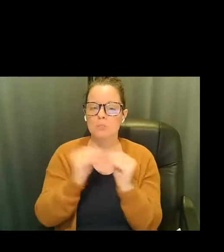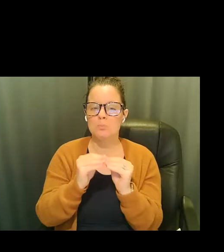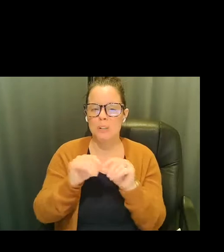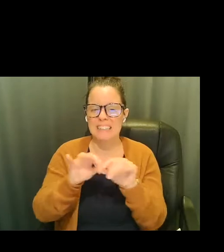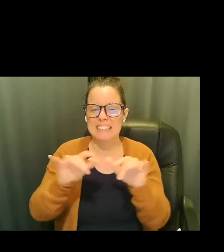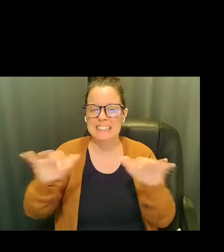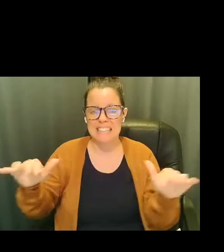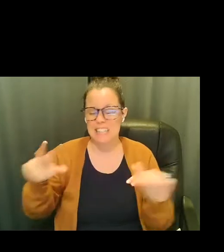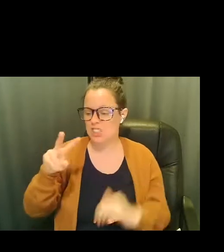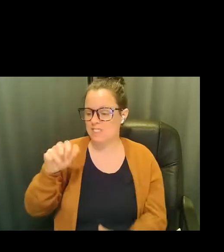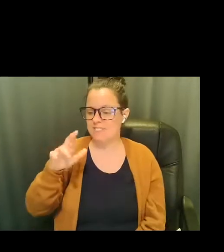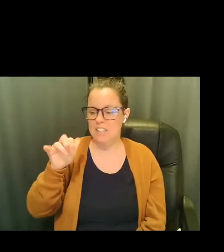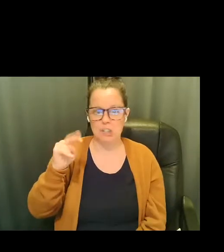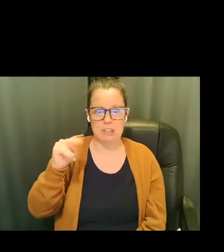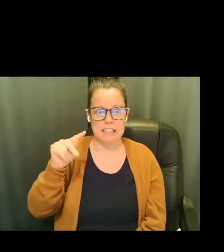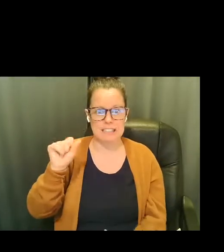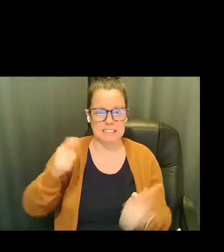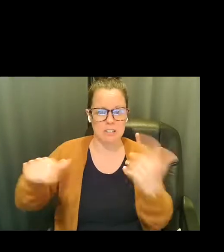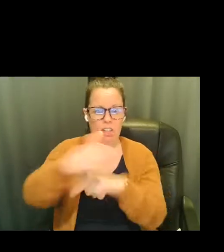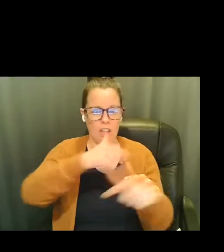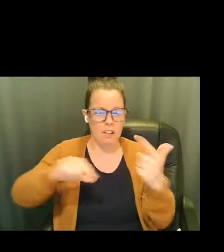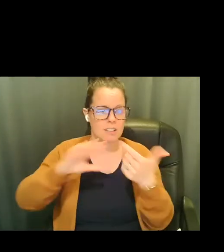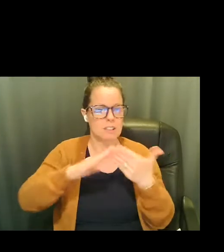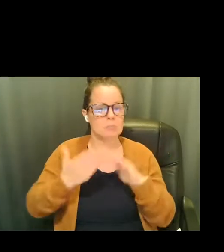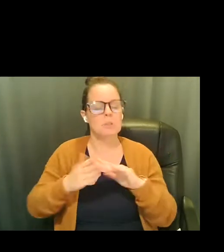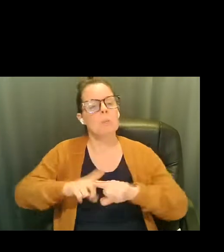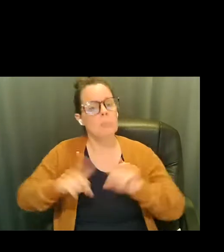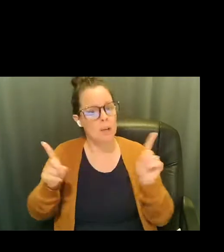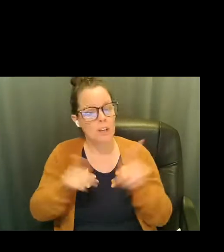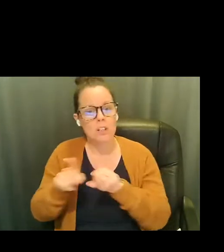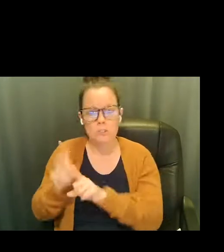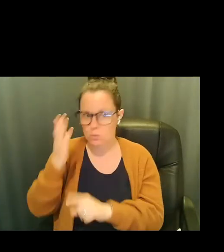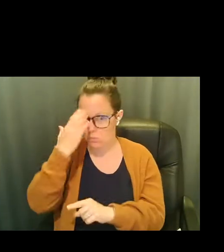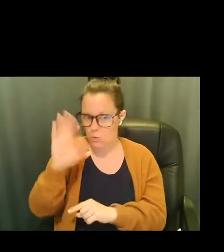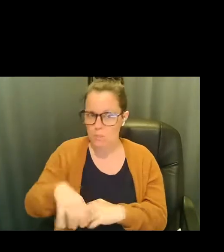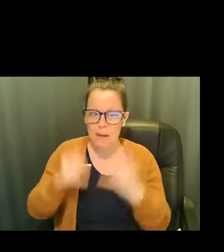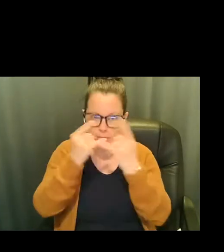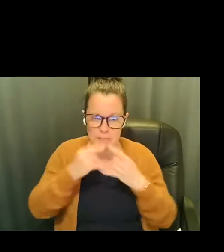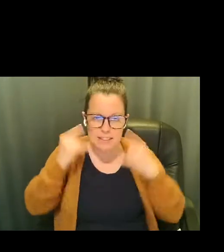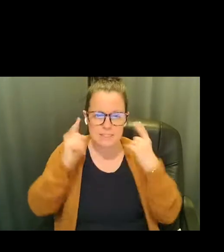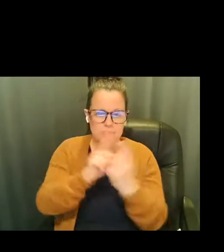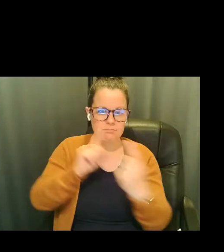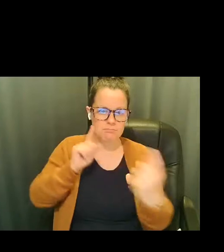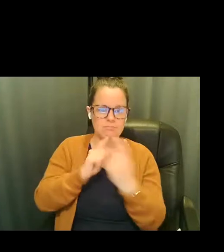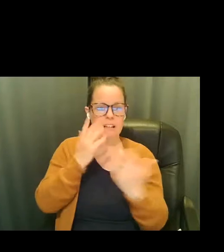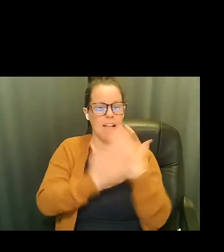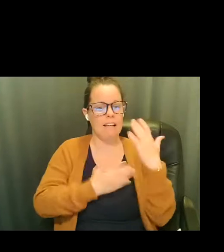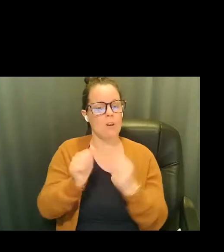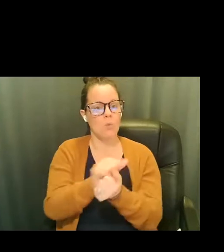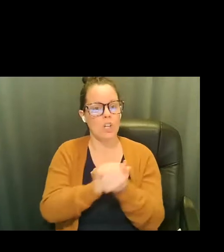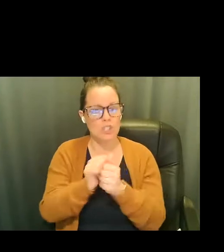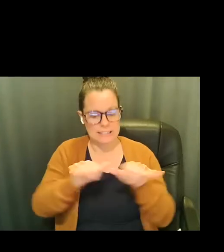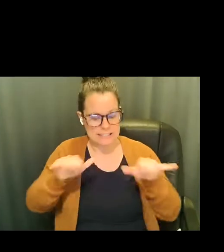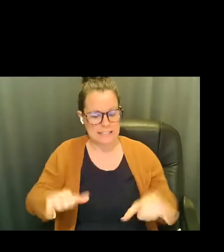variants circling in our community, but we also know that masking, social distancing, frequent hand washing, and staying home